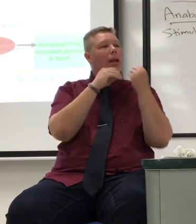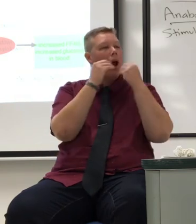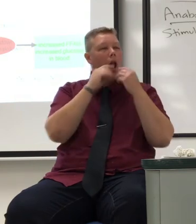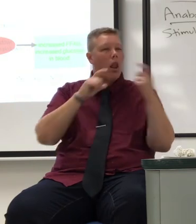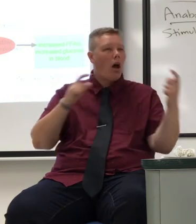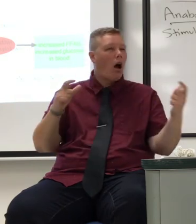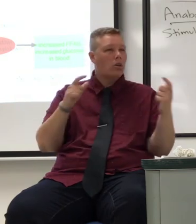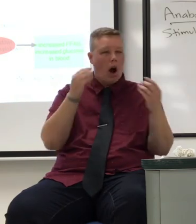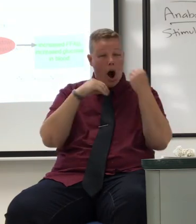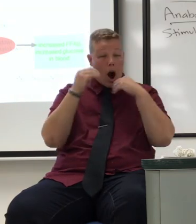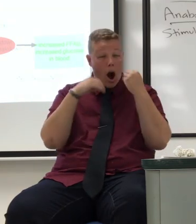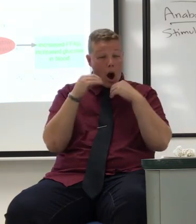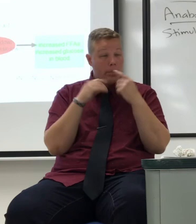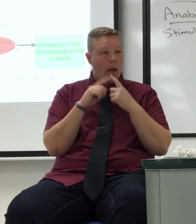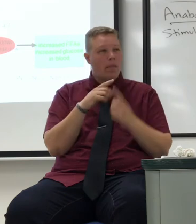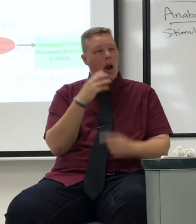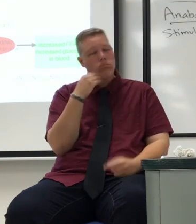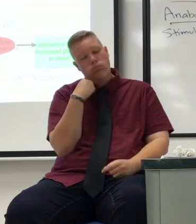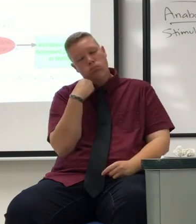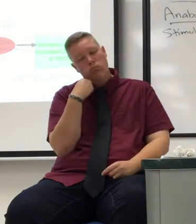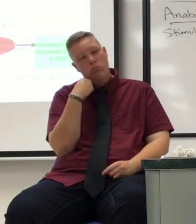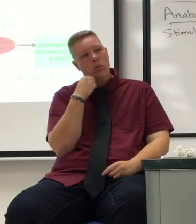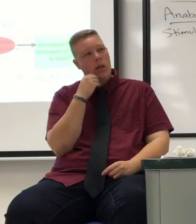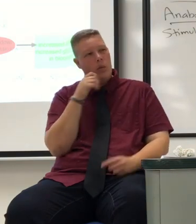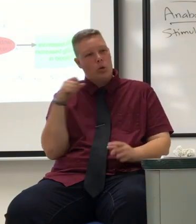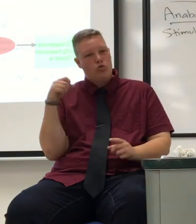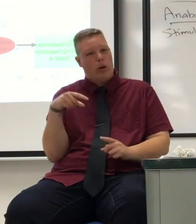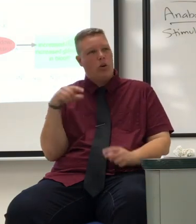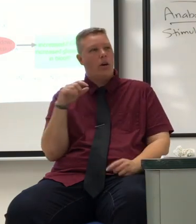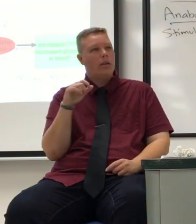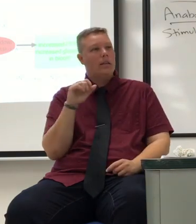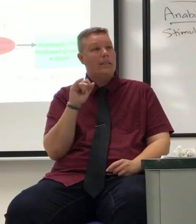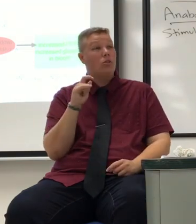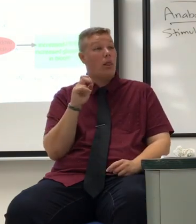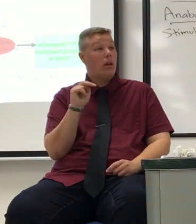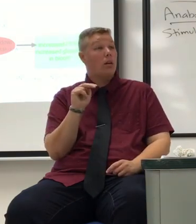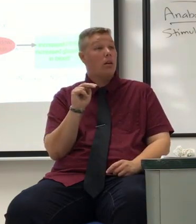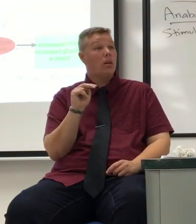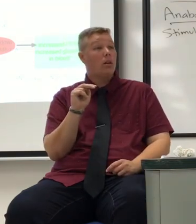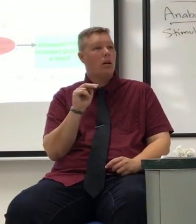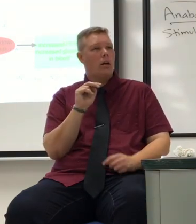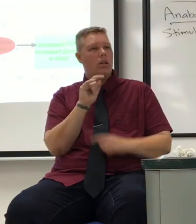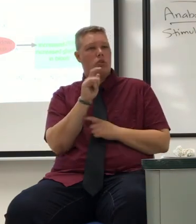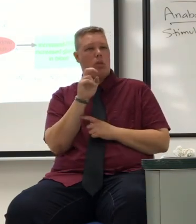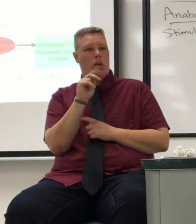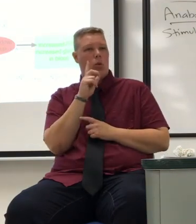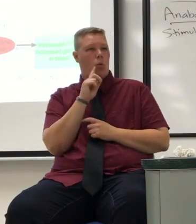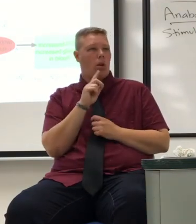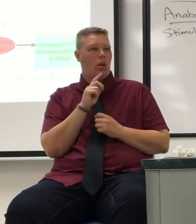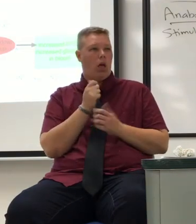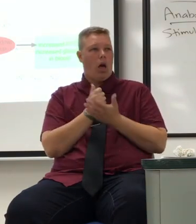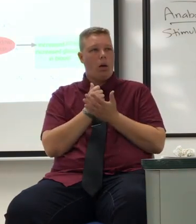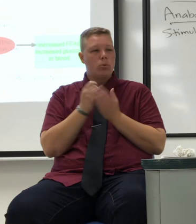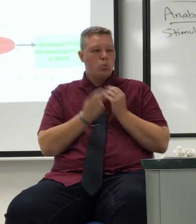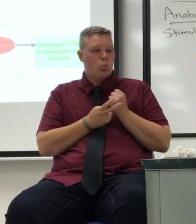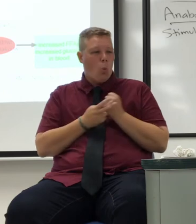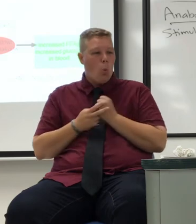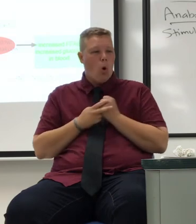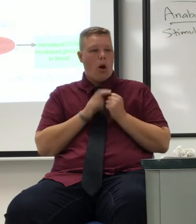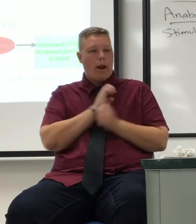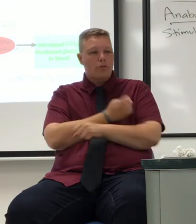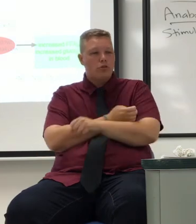bed, it's an insulin trigger. Insulin will be released, it'll help store all the energy